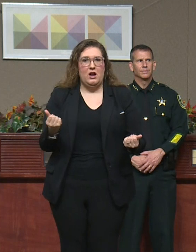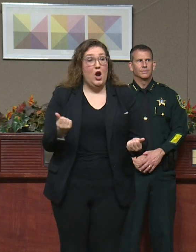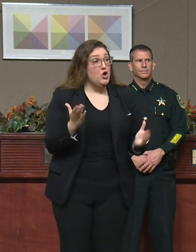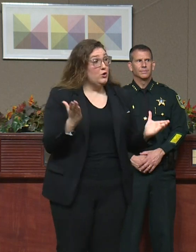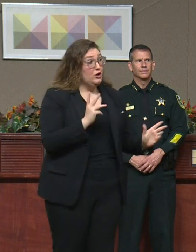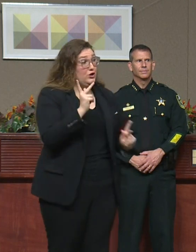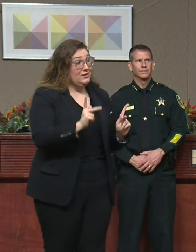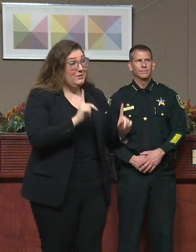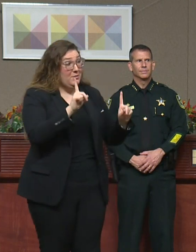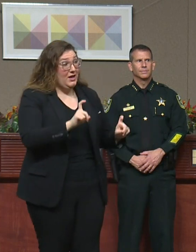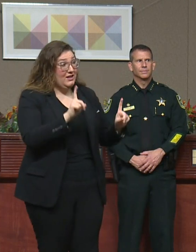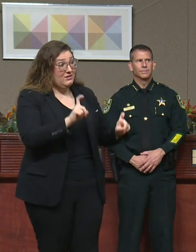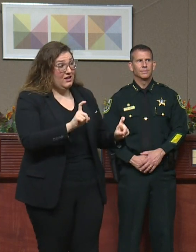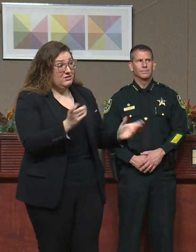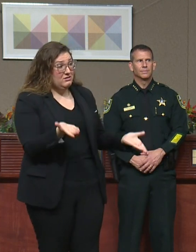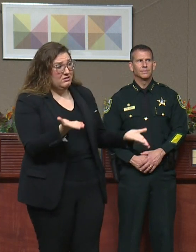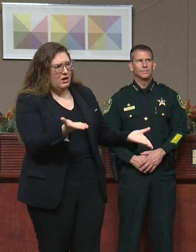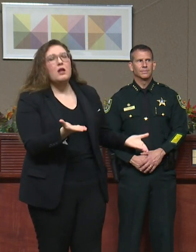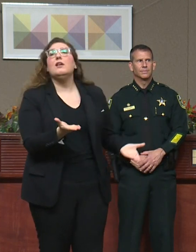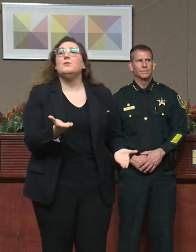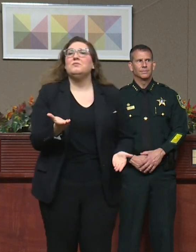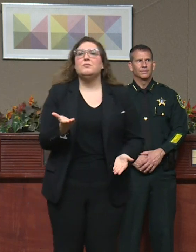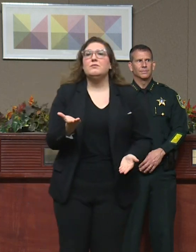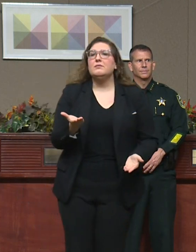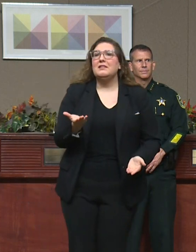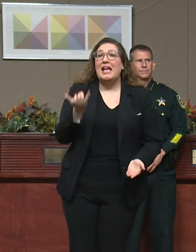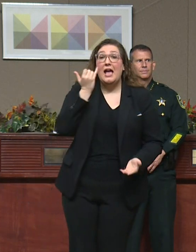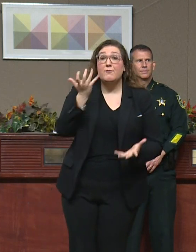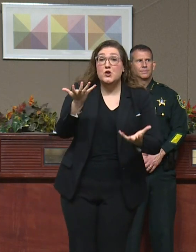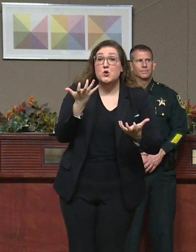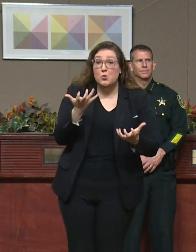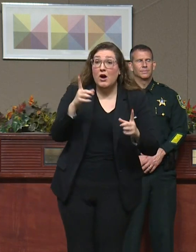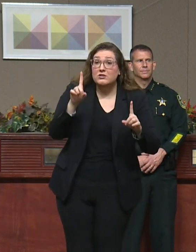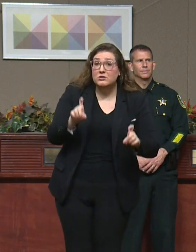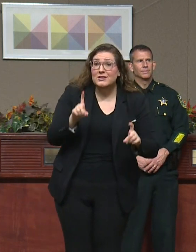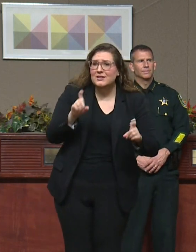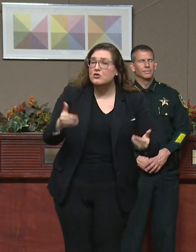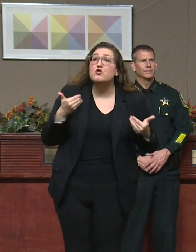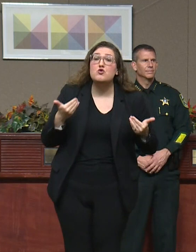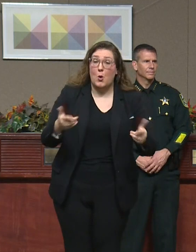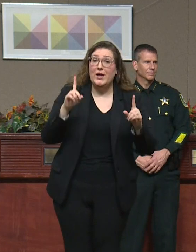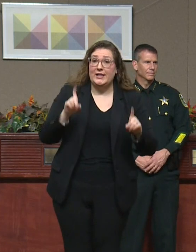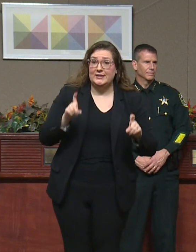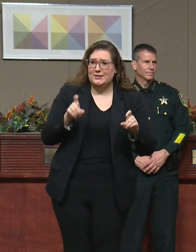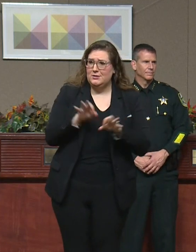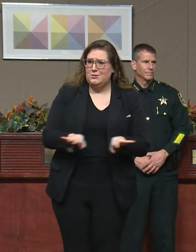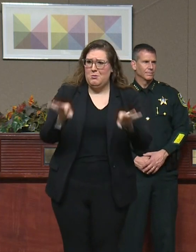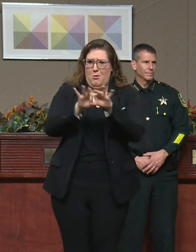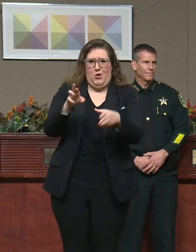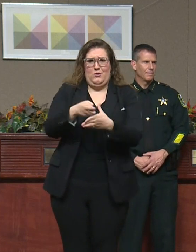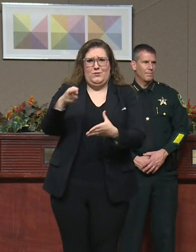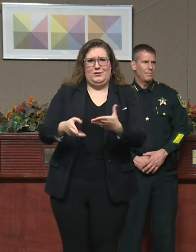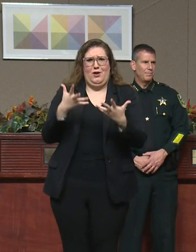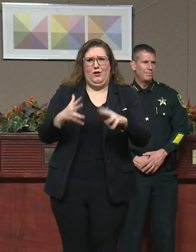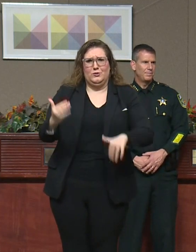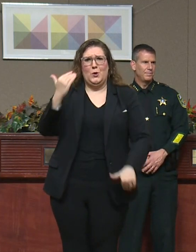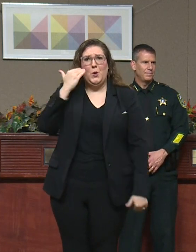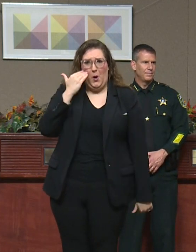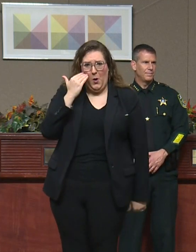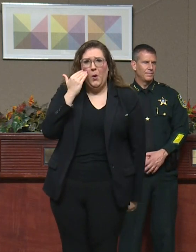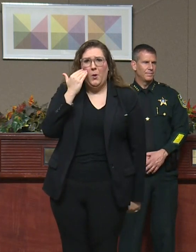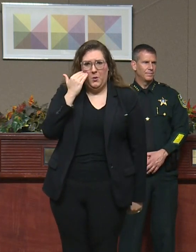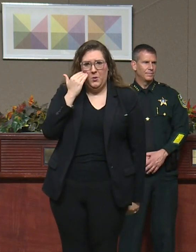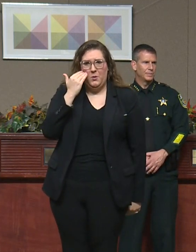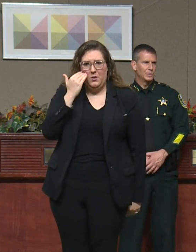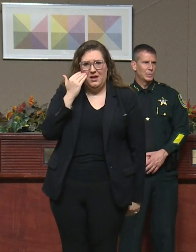as everyone should know the results. And what is also important for people to realize when they get tested, and that's the other coin